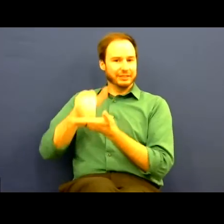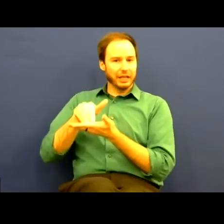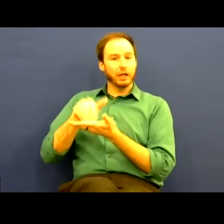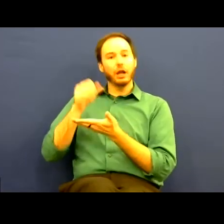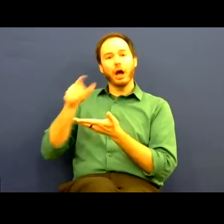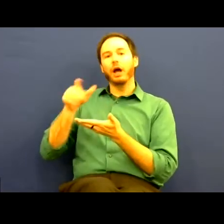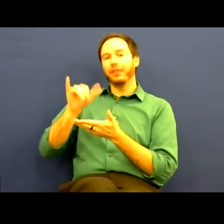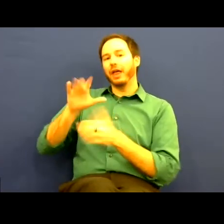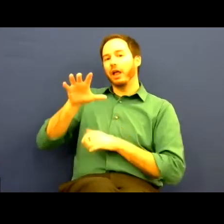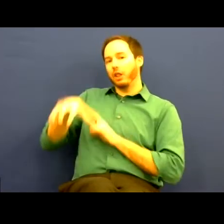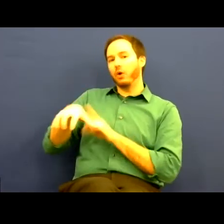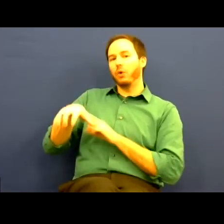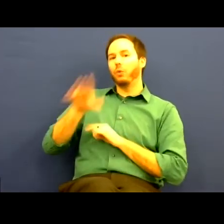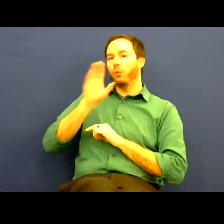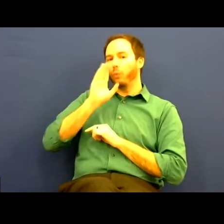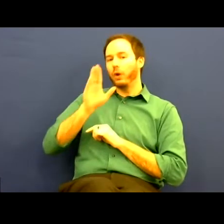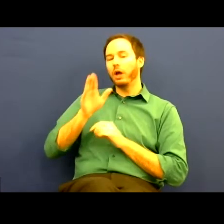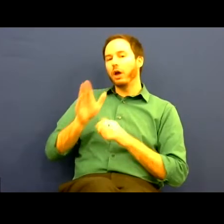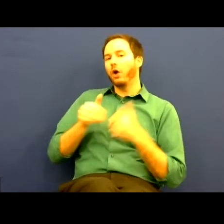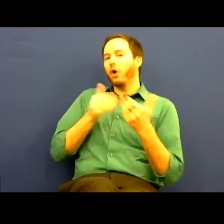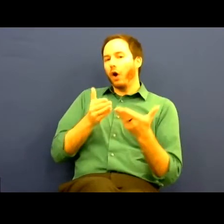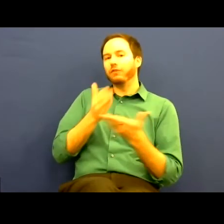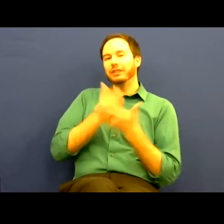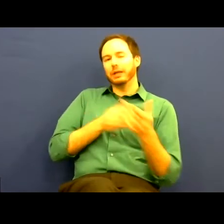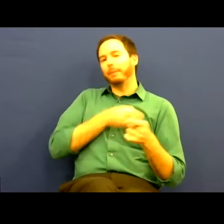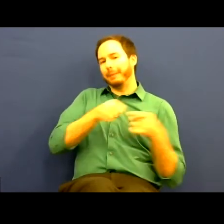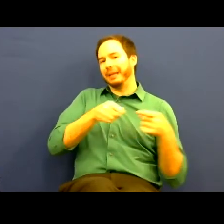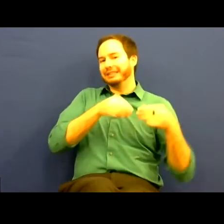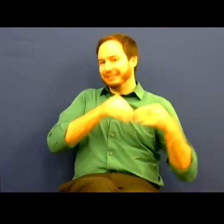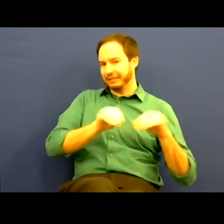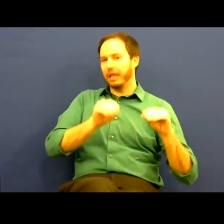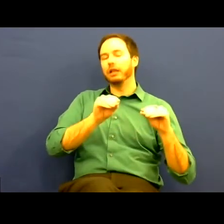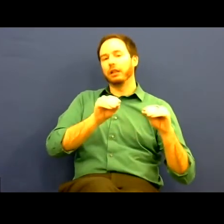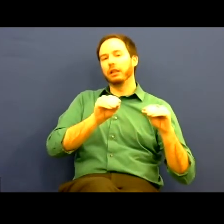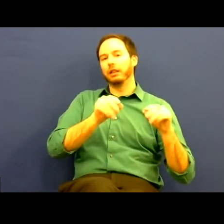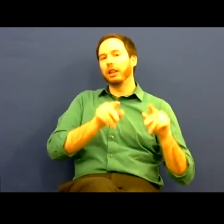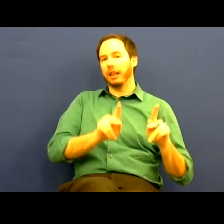also include specialty motor vehicle sales.